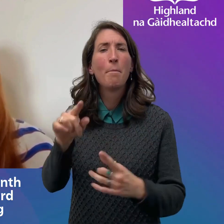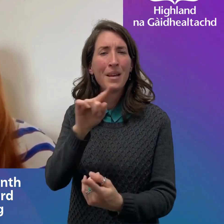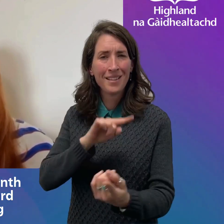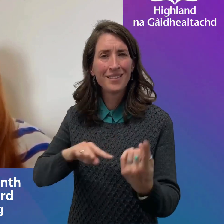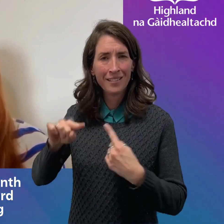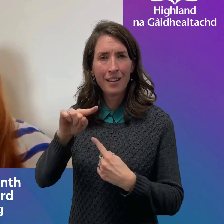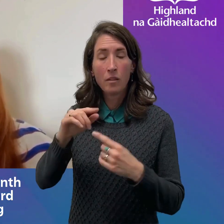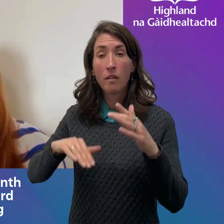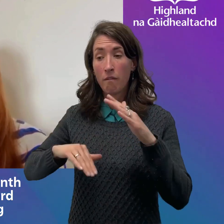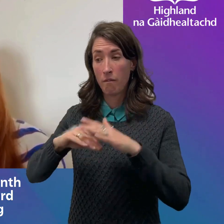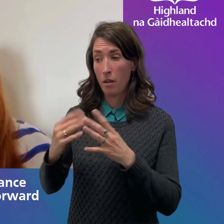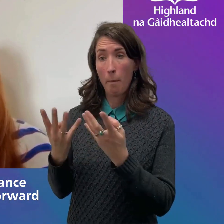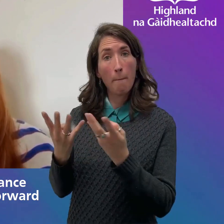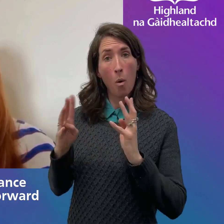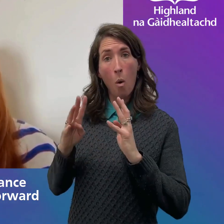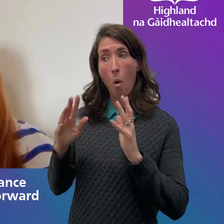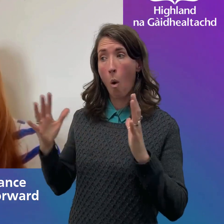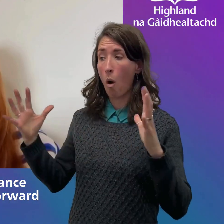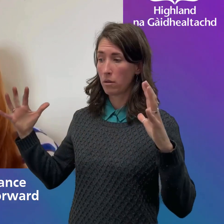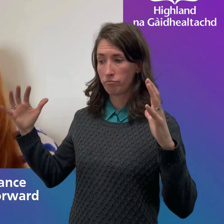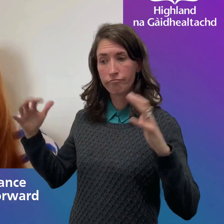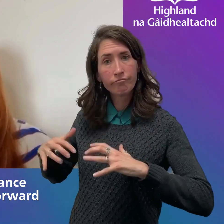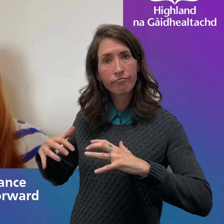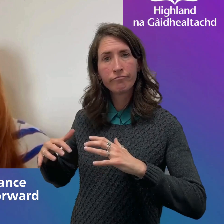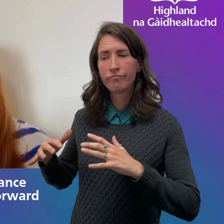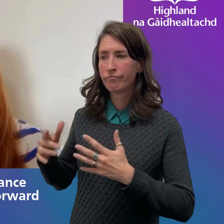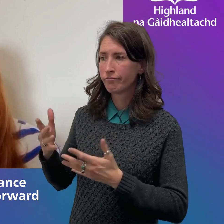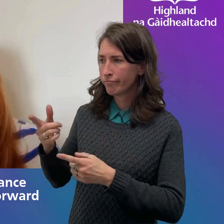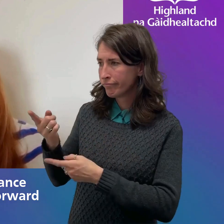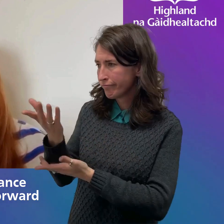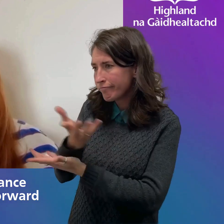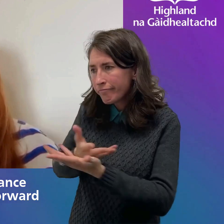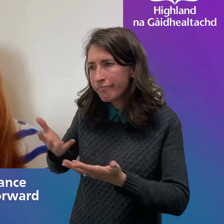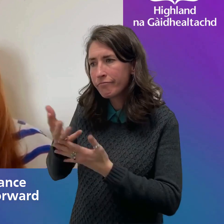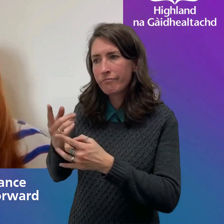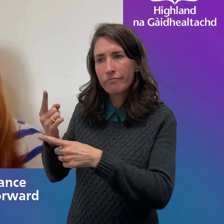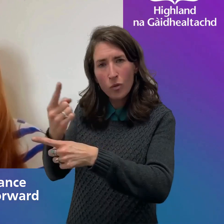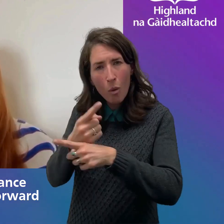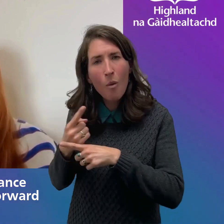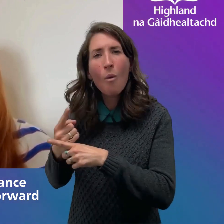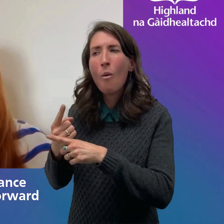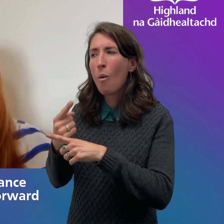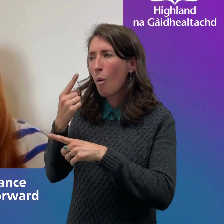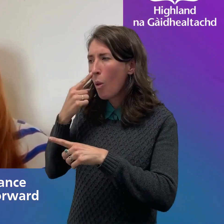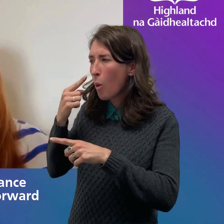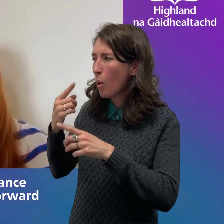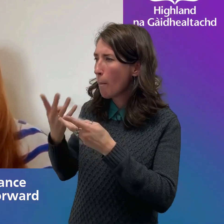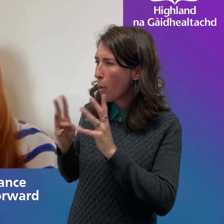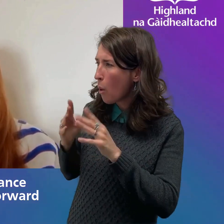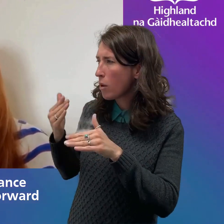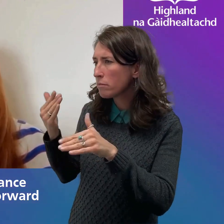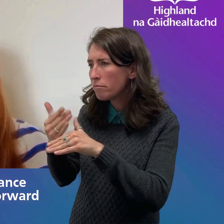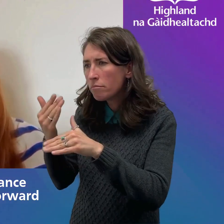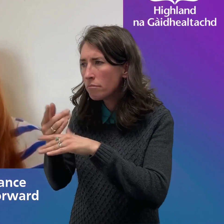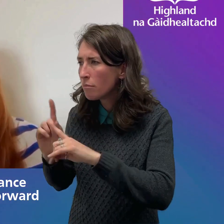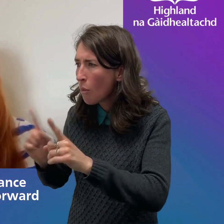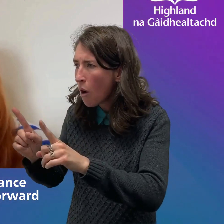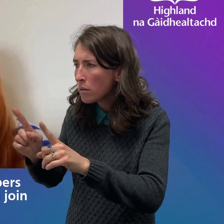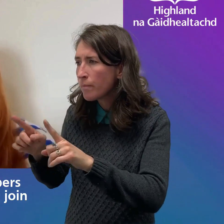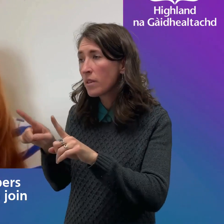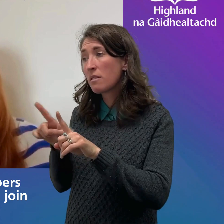have a meeting where we look at the performance of the board, but we also look forward into the future as well.